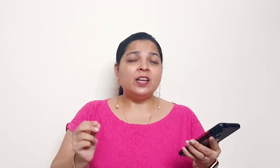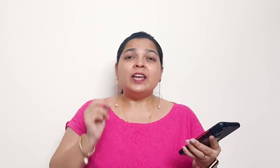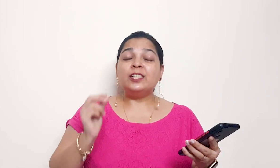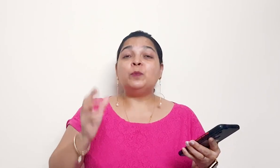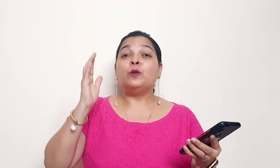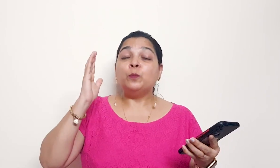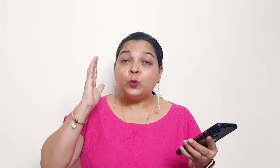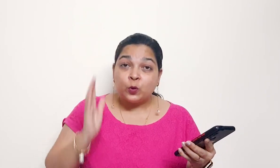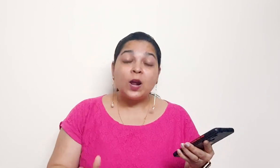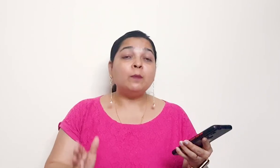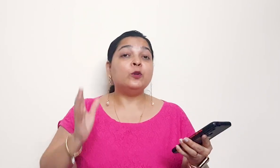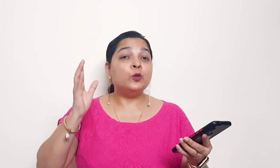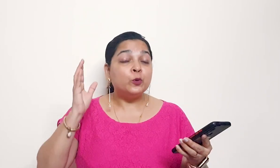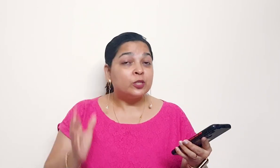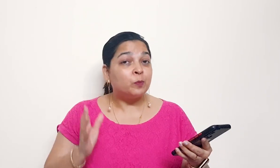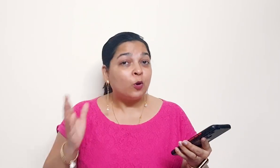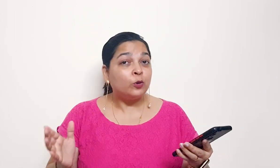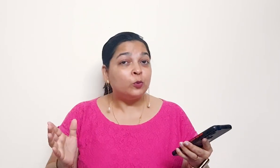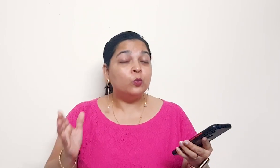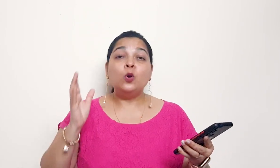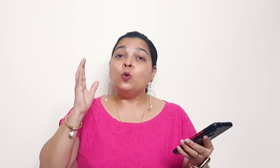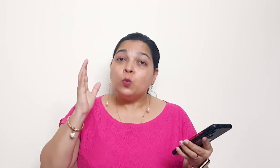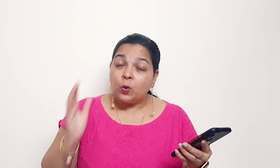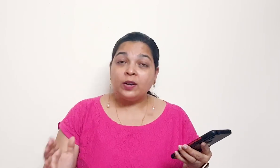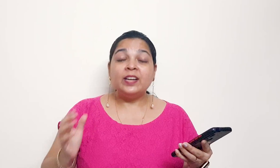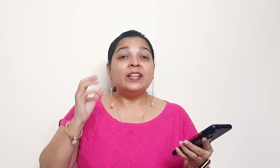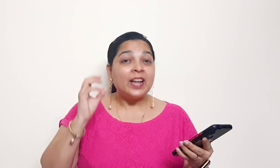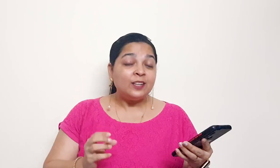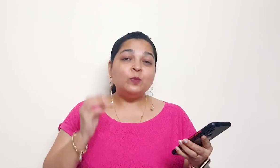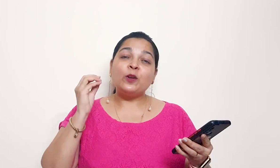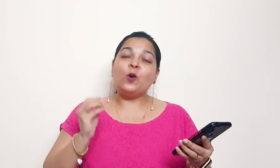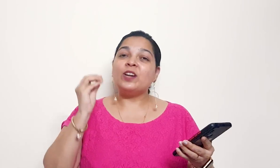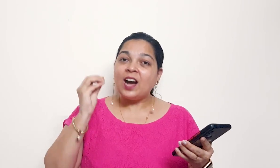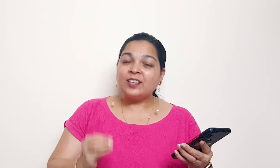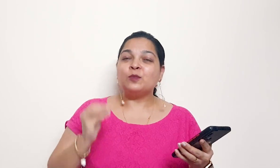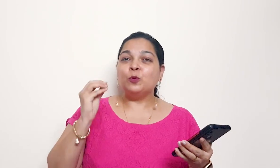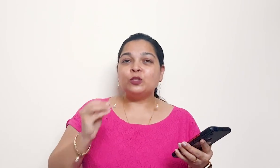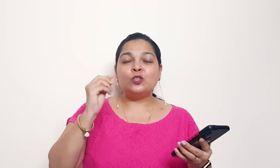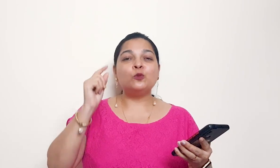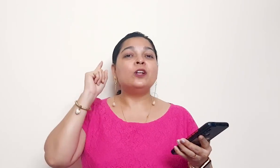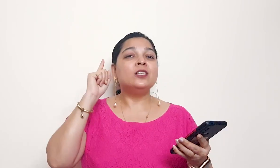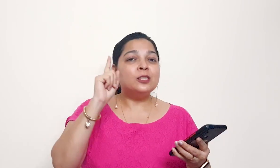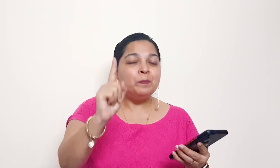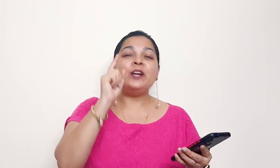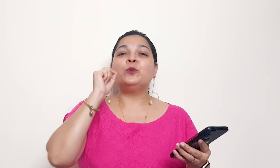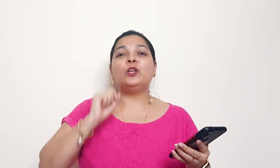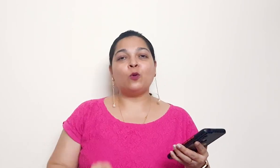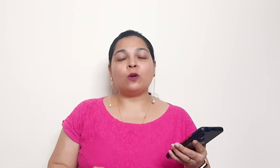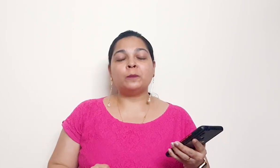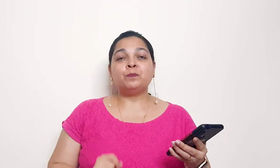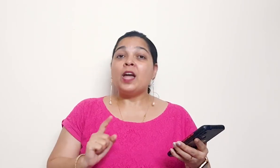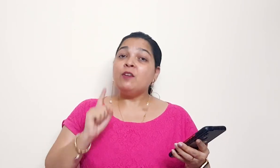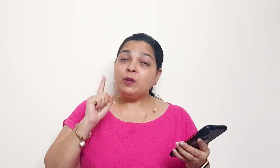life is been programmed to respond to word. That is why God asked Moses to speak to